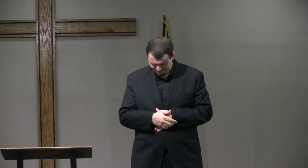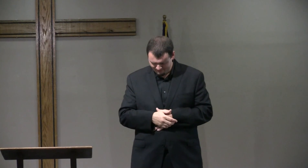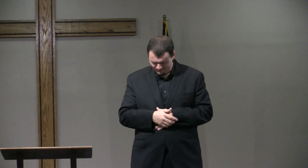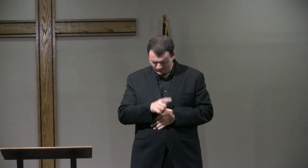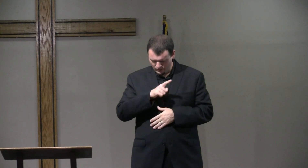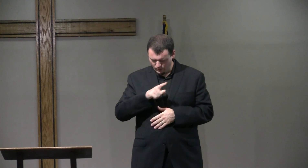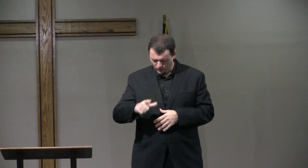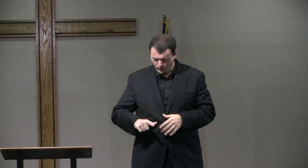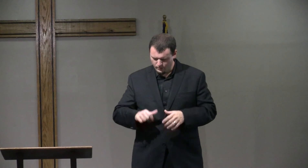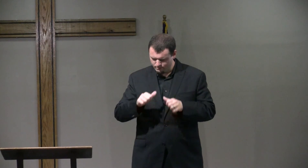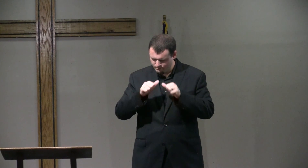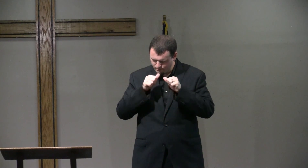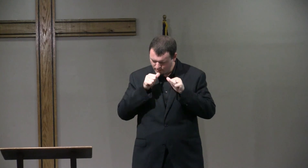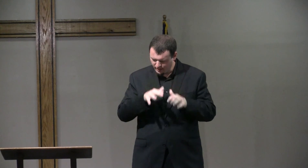through him.